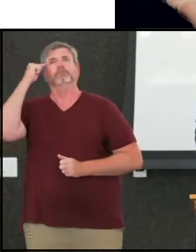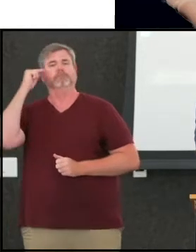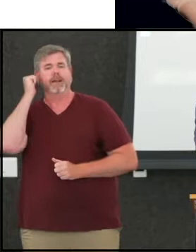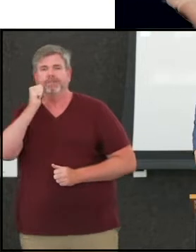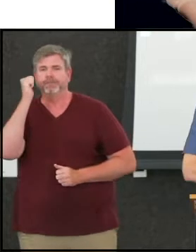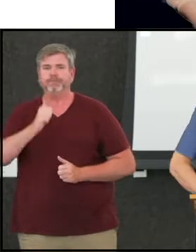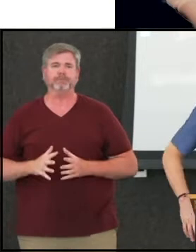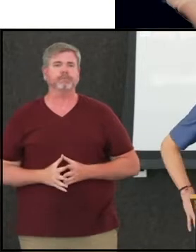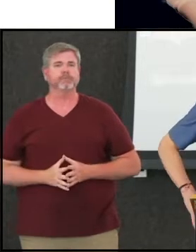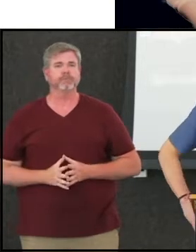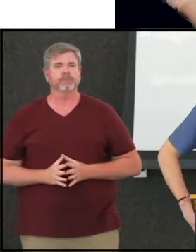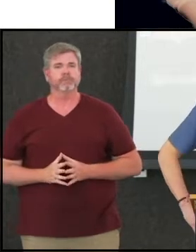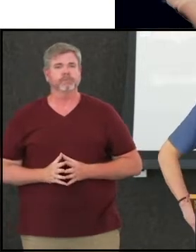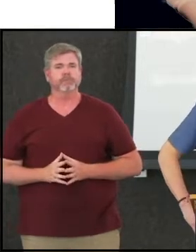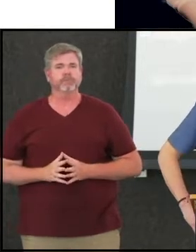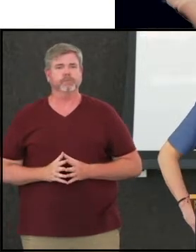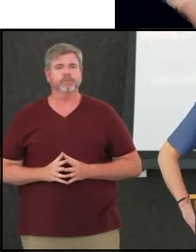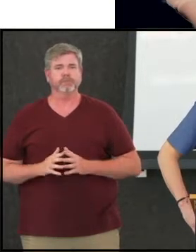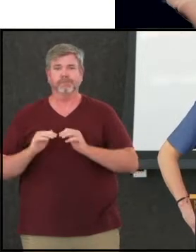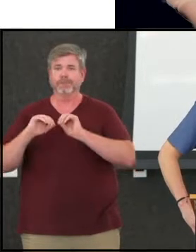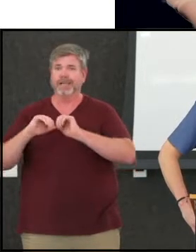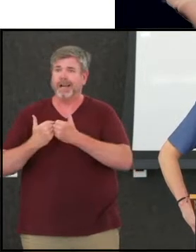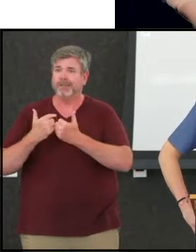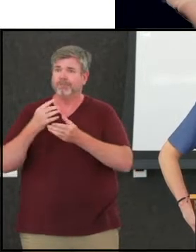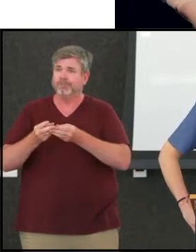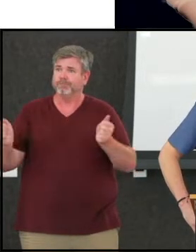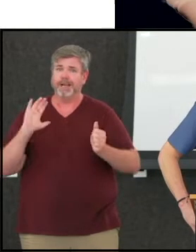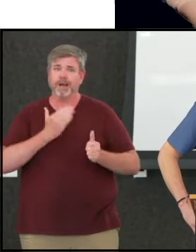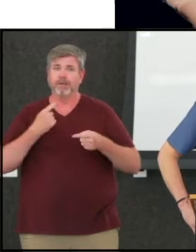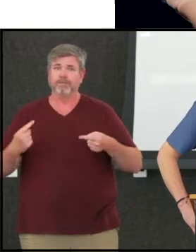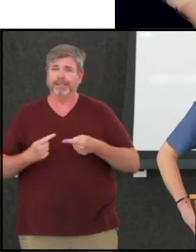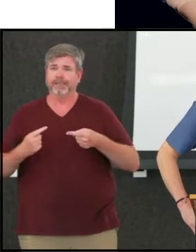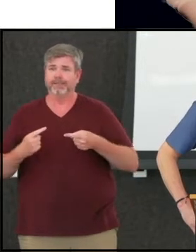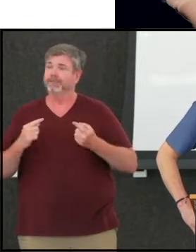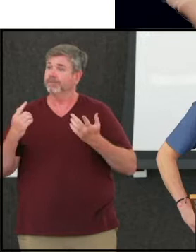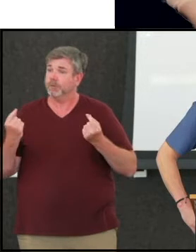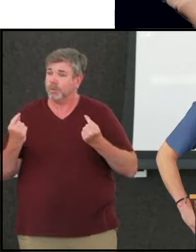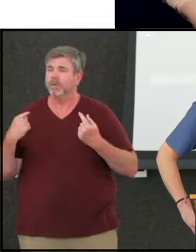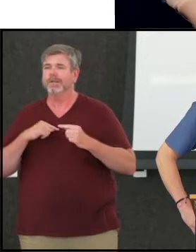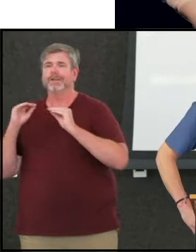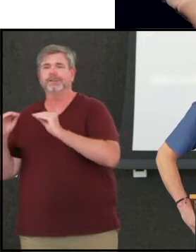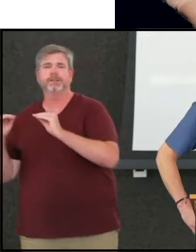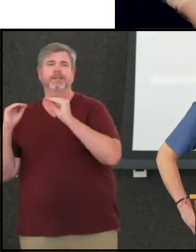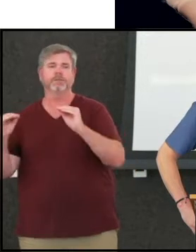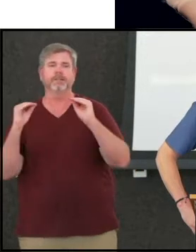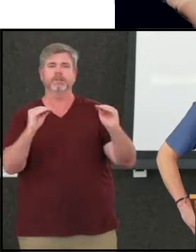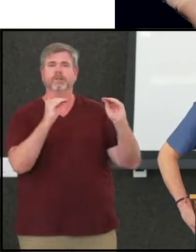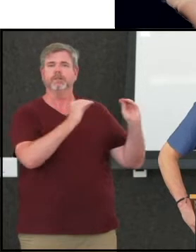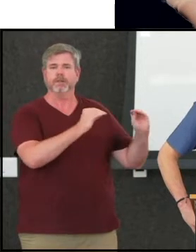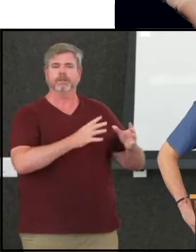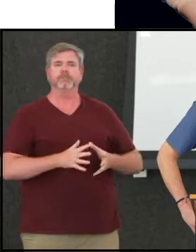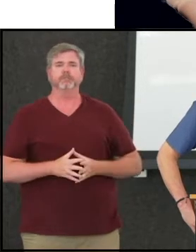parents, educators, most importantly, young people who have the most influence on each